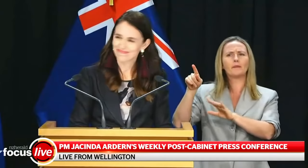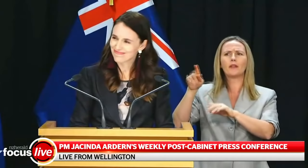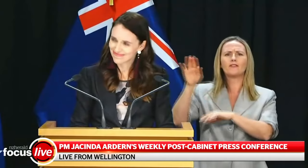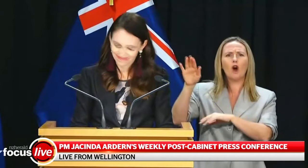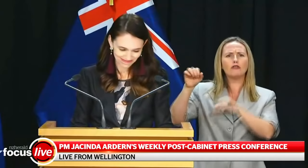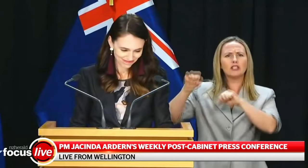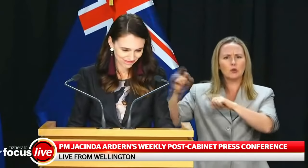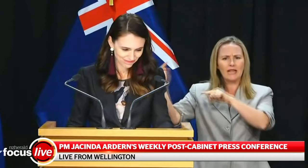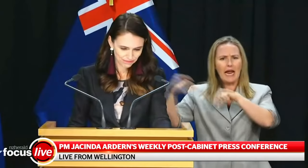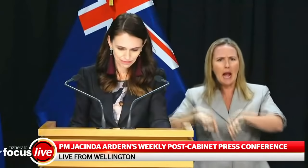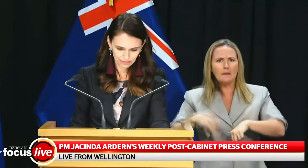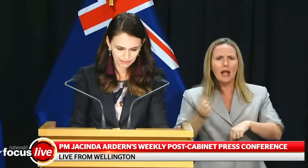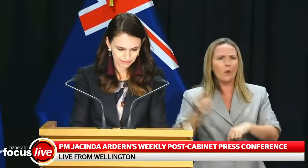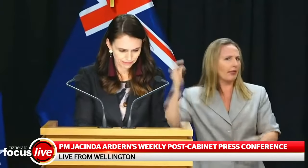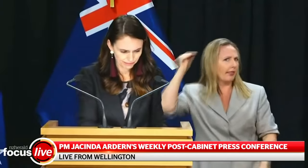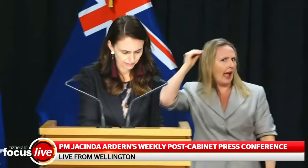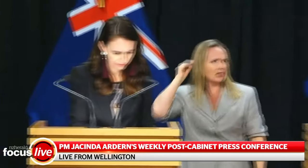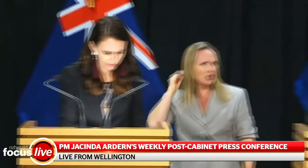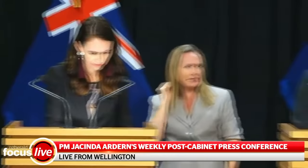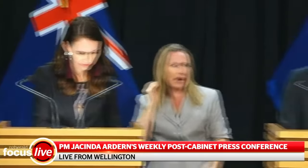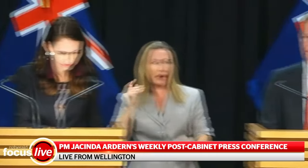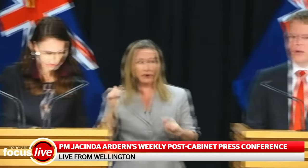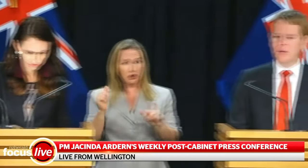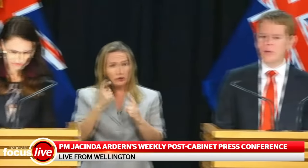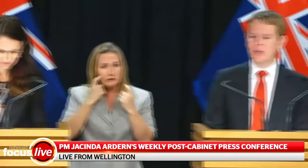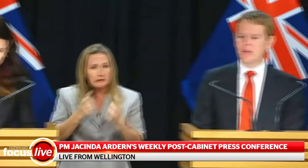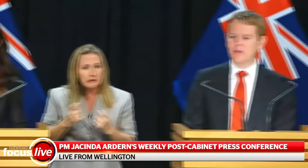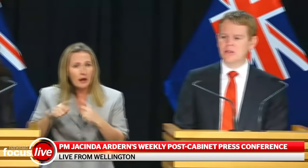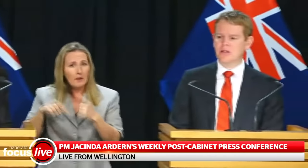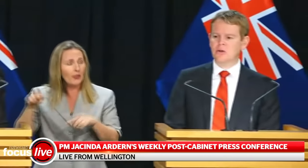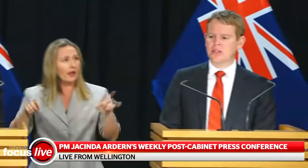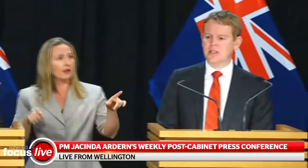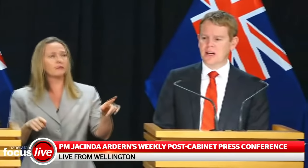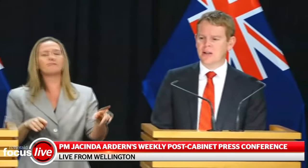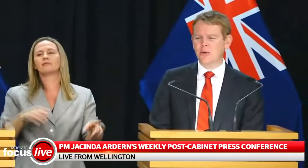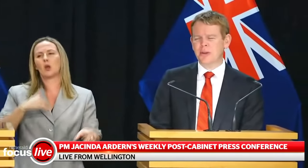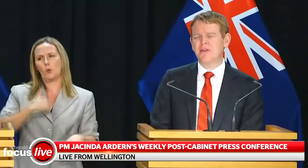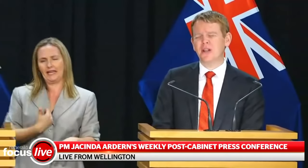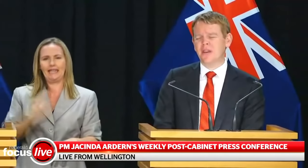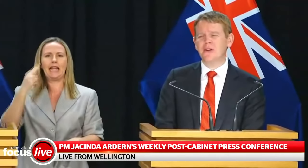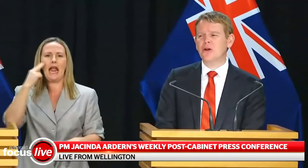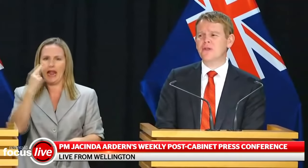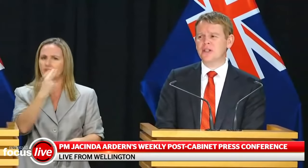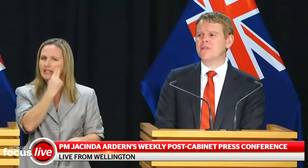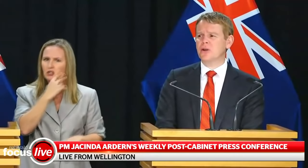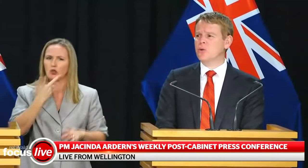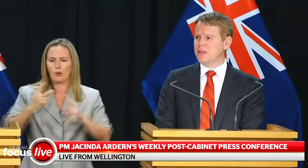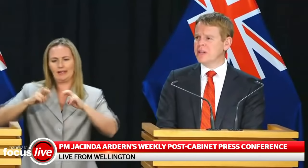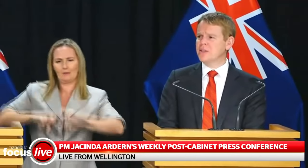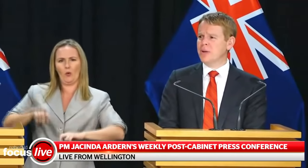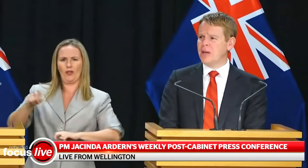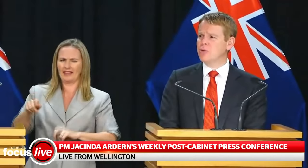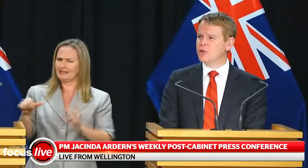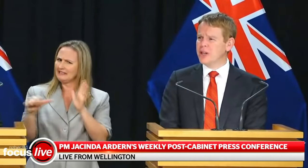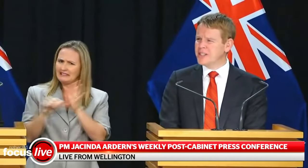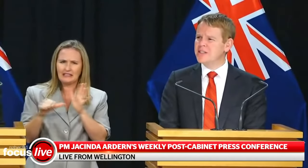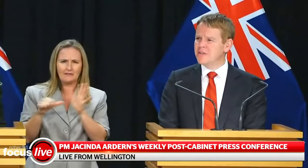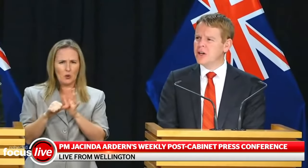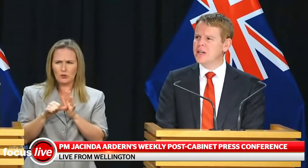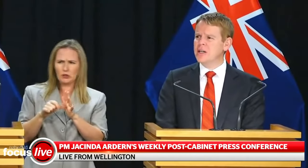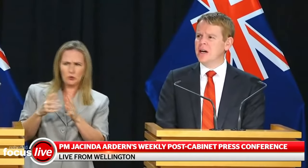your radar, or do you need evidence to look into that? Look, I think we would need evidence to look into that, and it would be a very, very difficult thing to be able